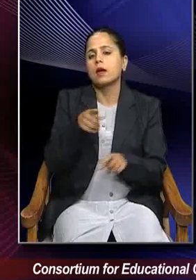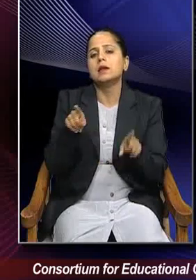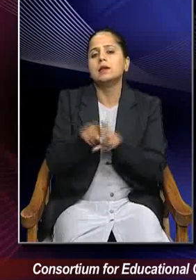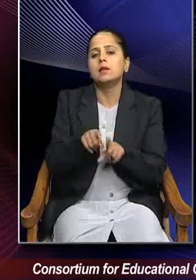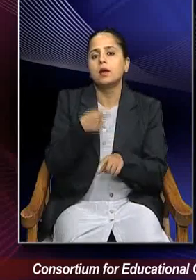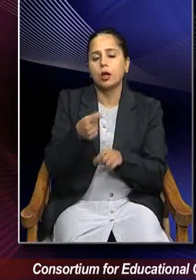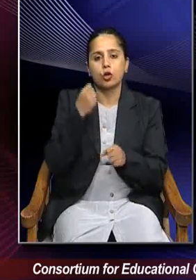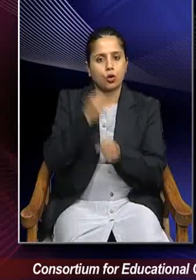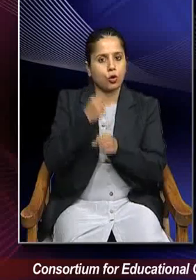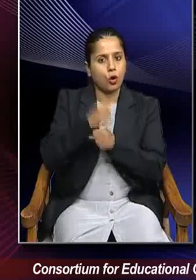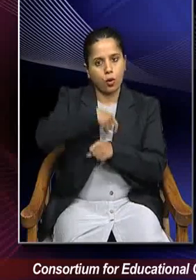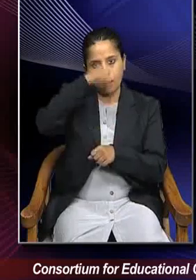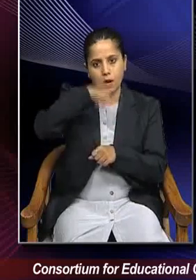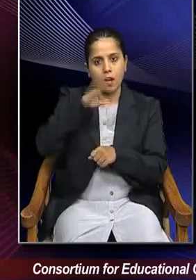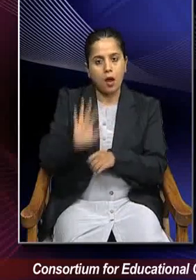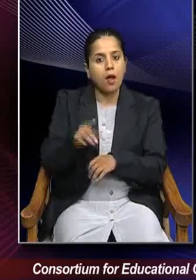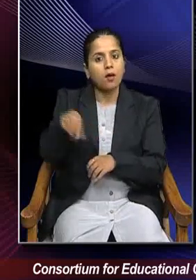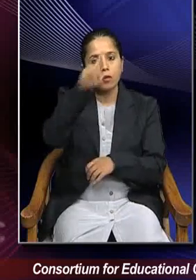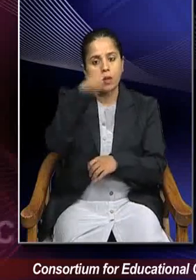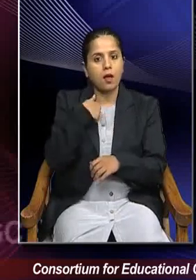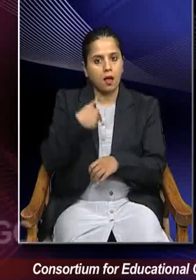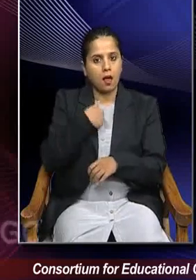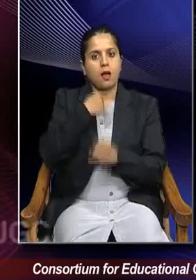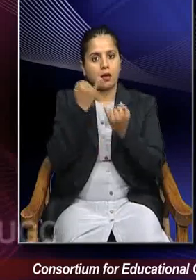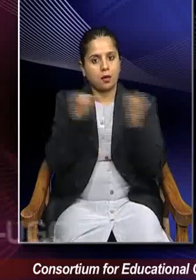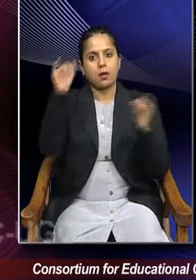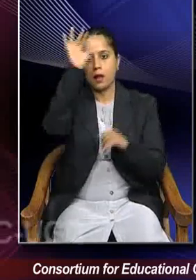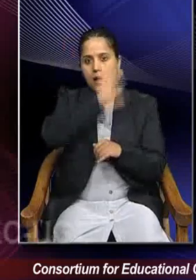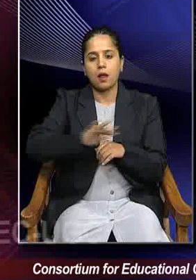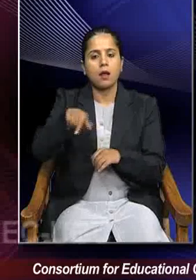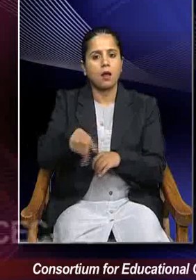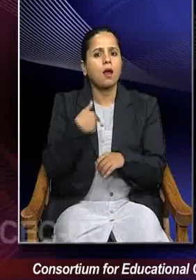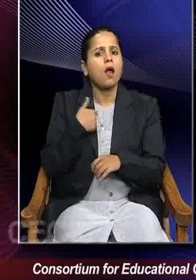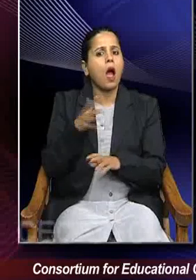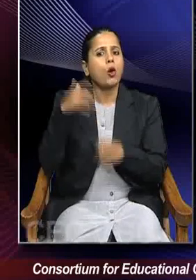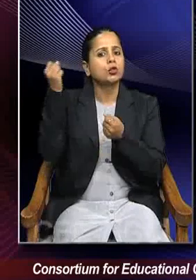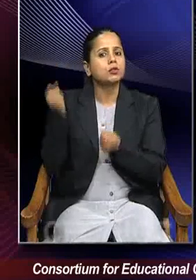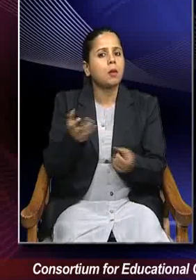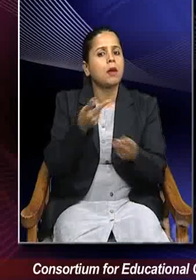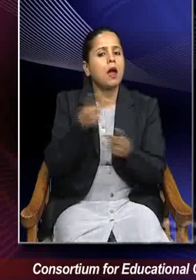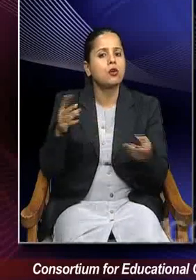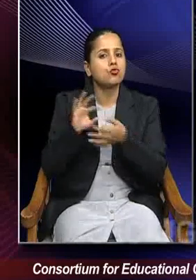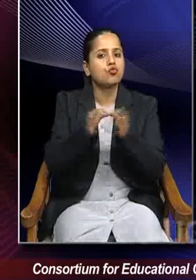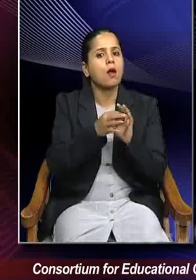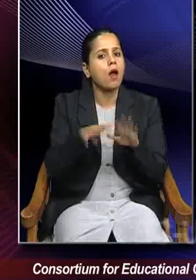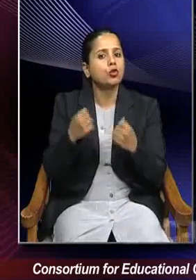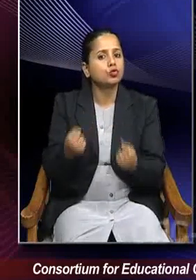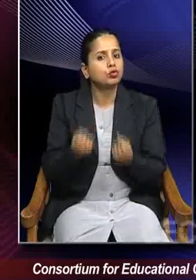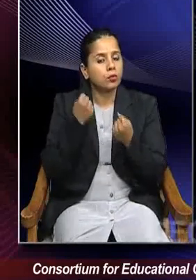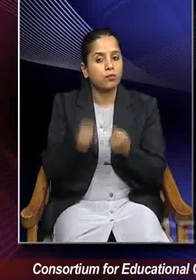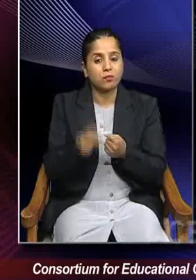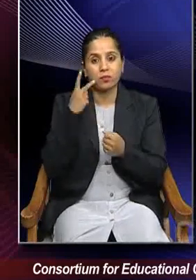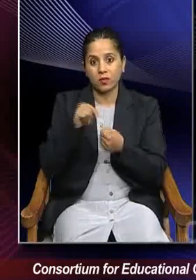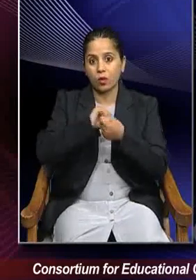the government of India has come up with this idea of Atmanirbhar Bharat. How can we strengthen our supply chains? So when this COVID-19